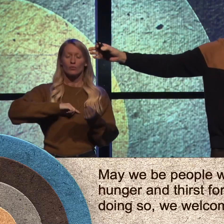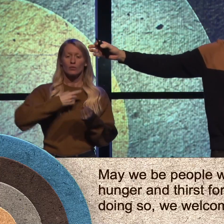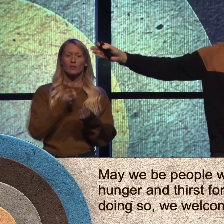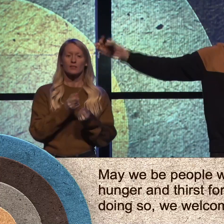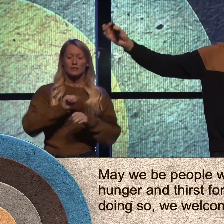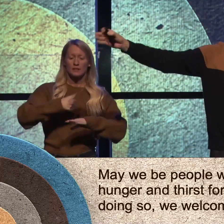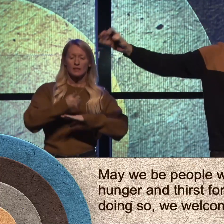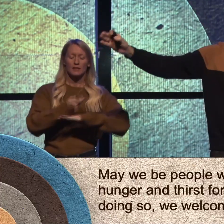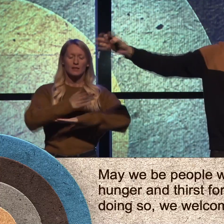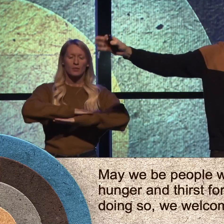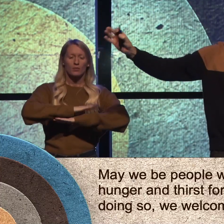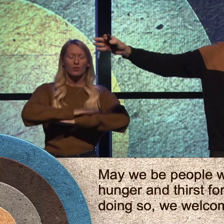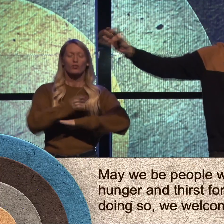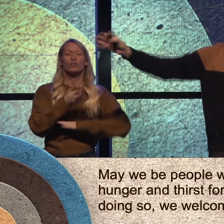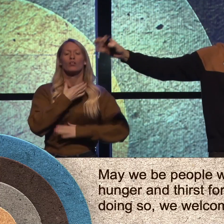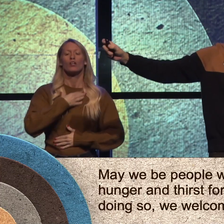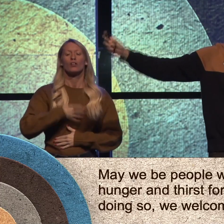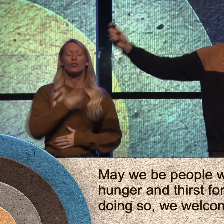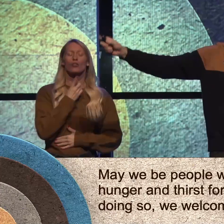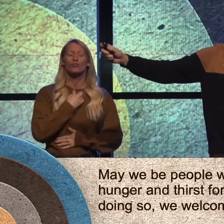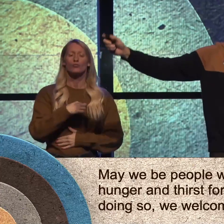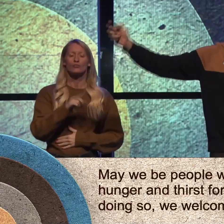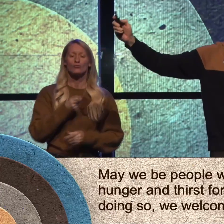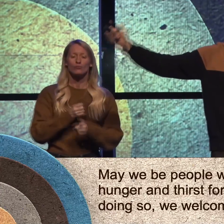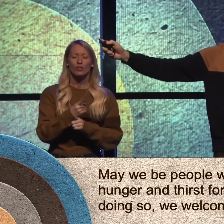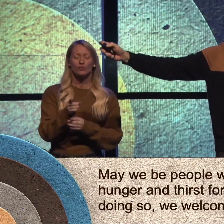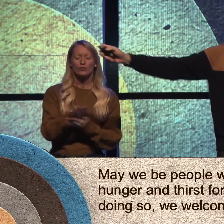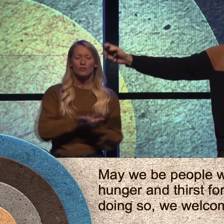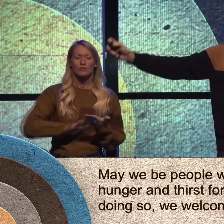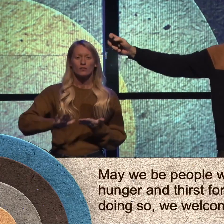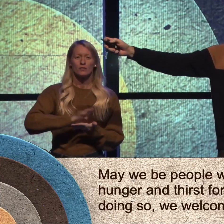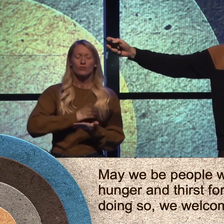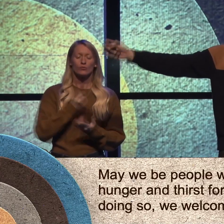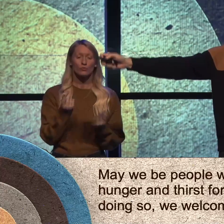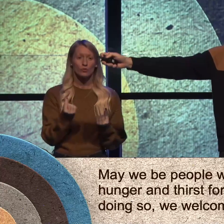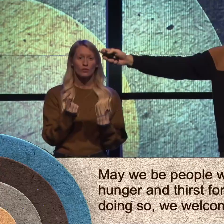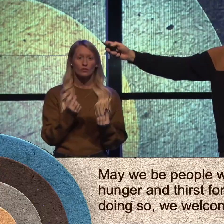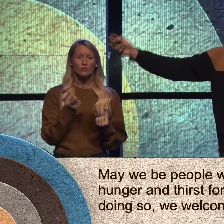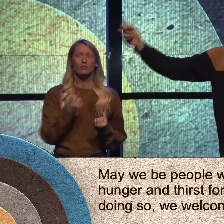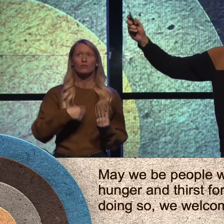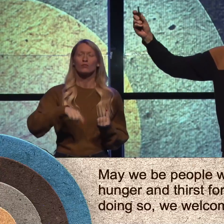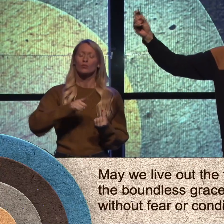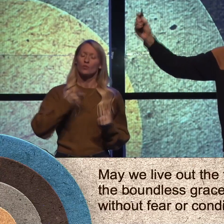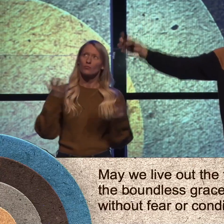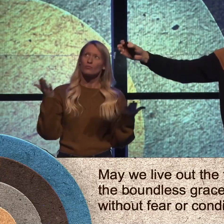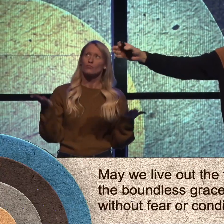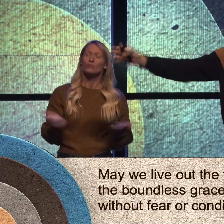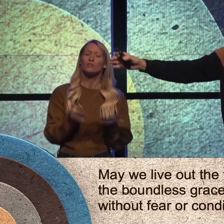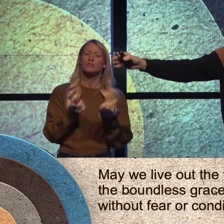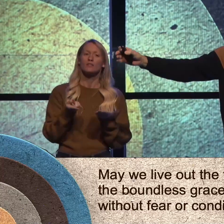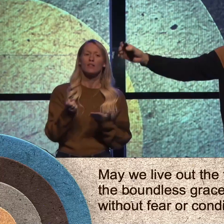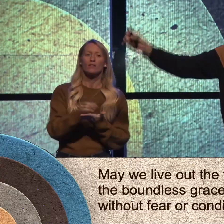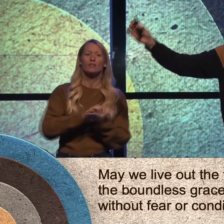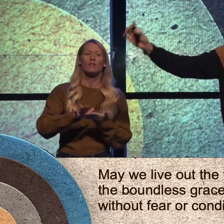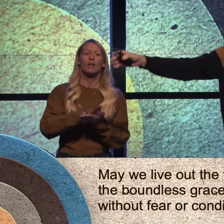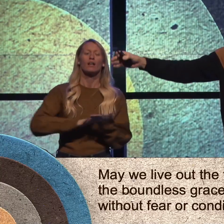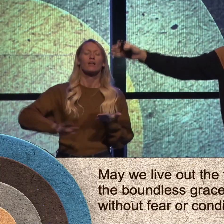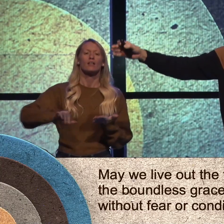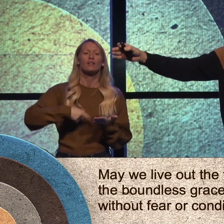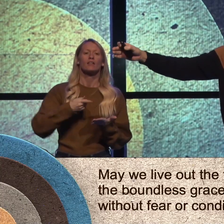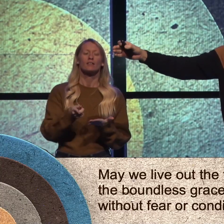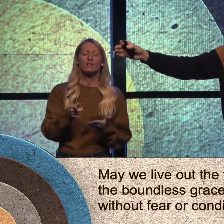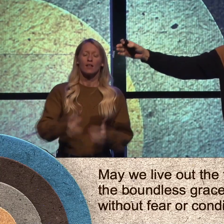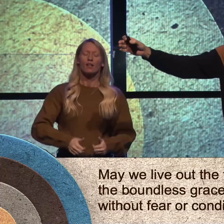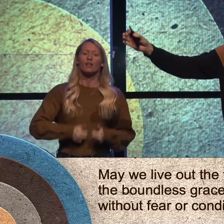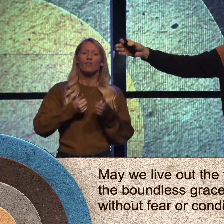thirst for righteousness, knowing that in doing so, we welcome the very presence of the divine. And may we live out the truth that all